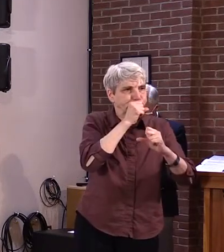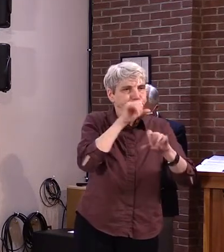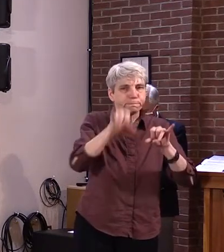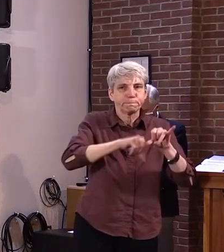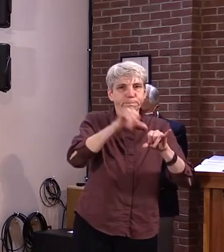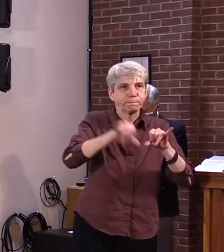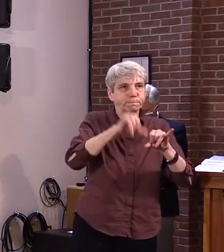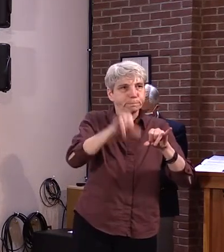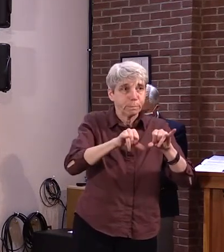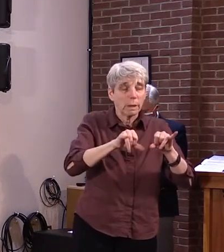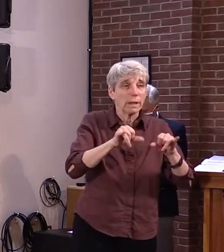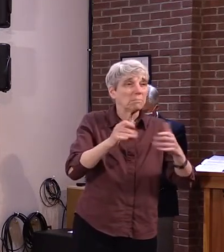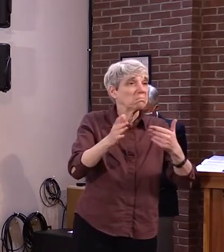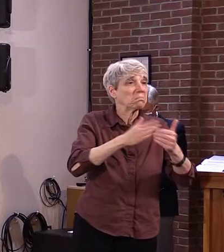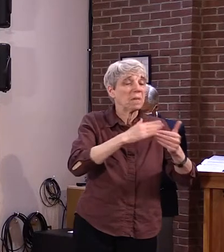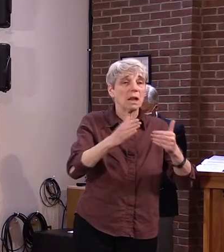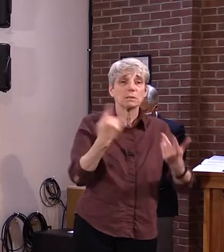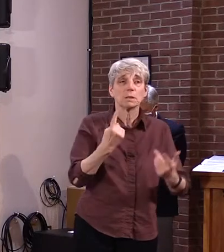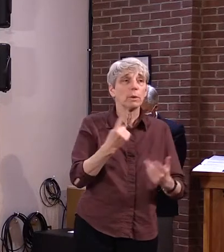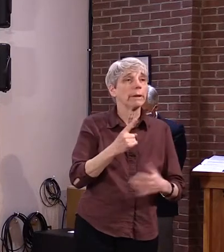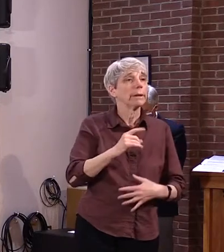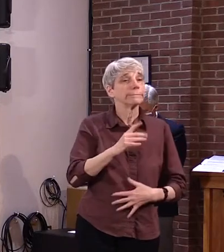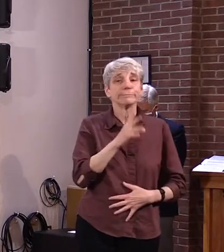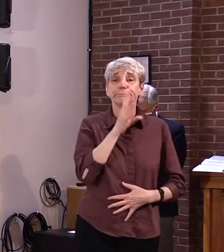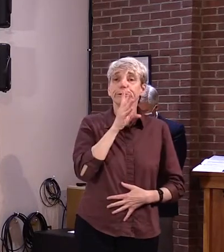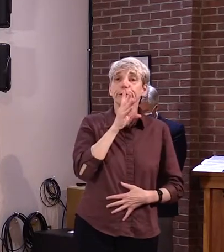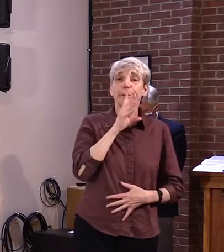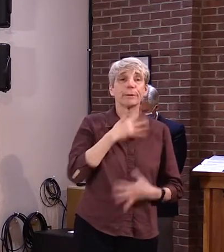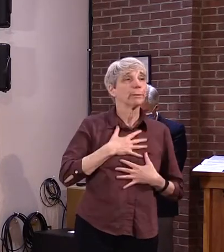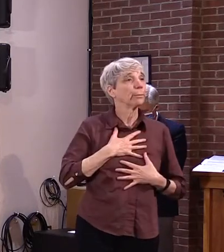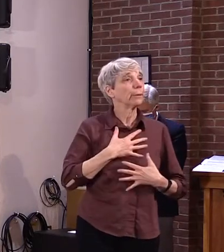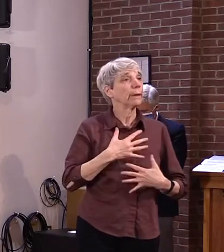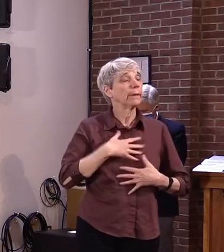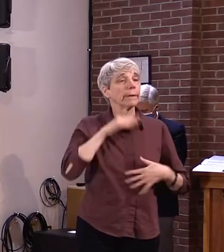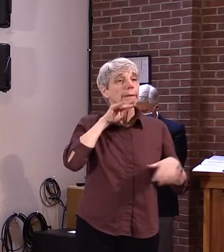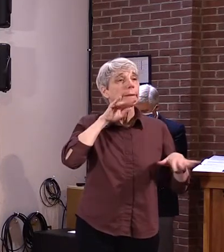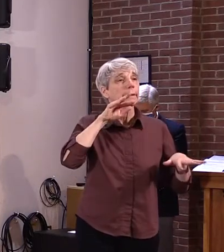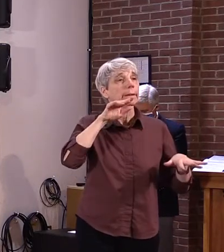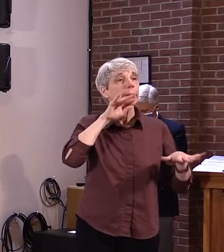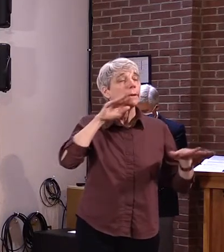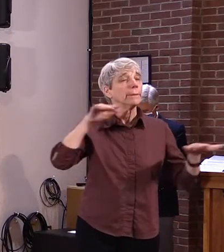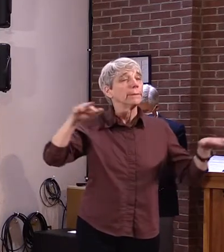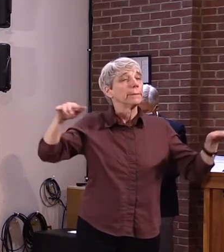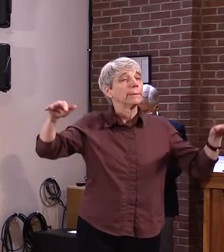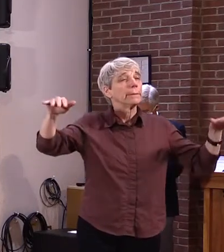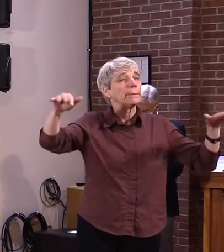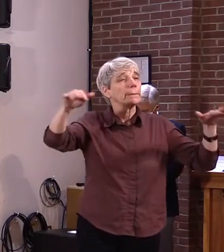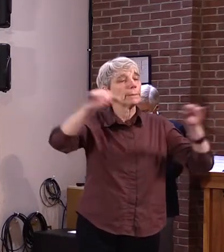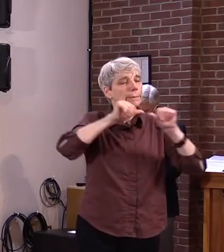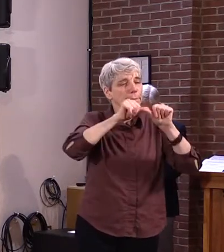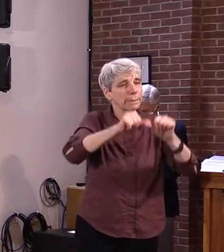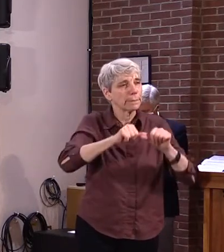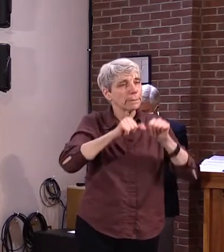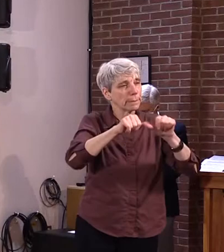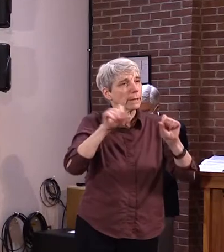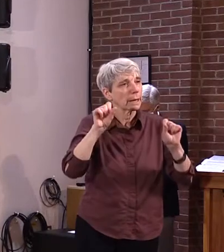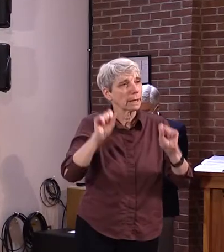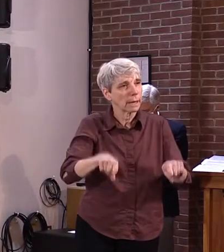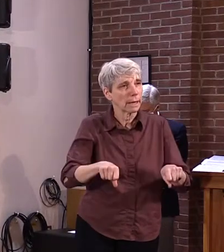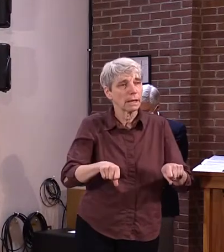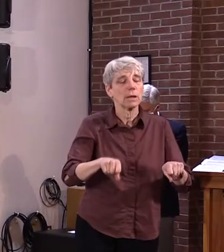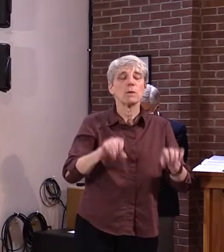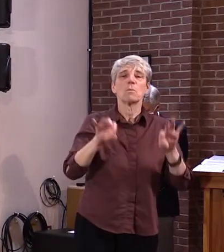at all distances. And avoiding crowded spaces, of course, minimizes the type of close